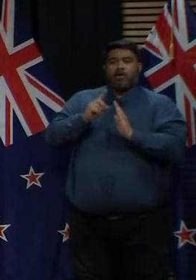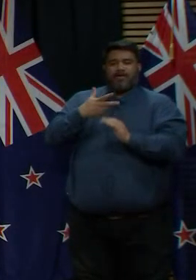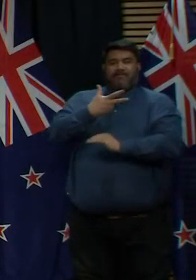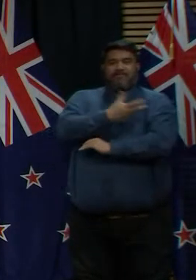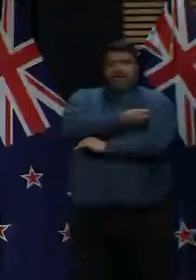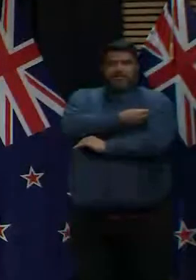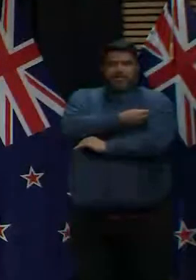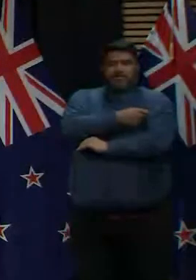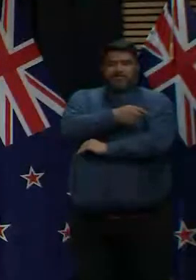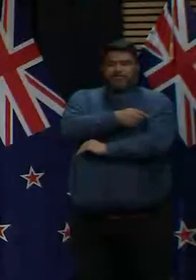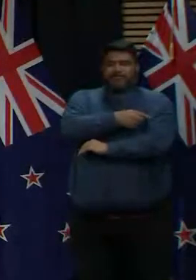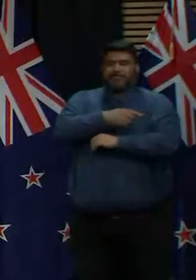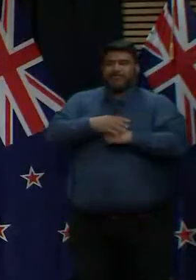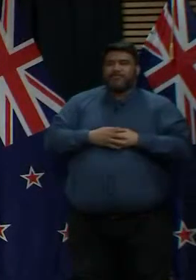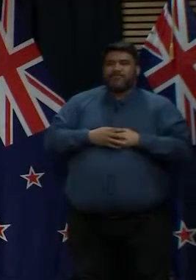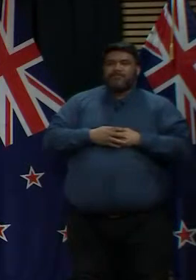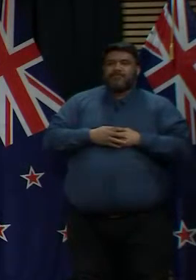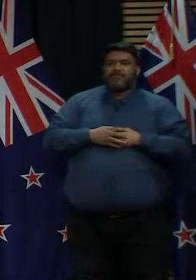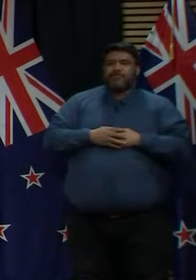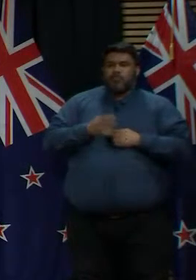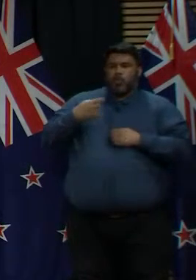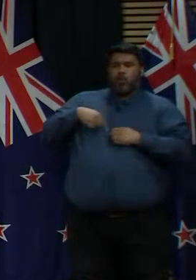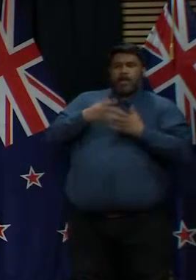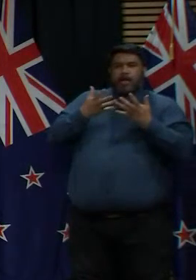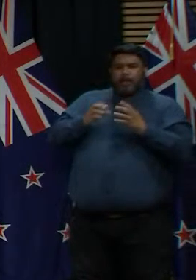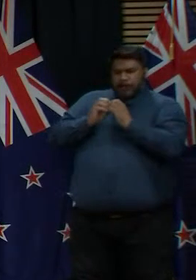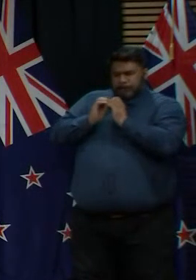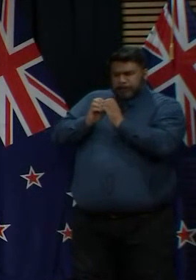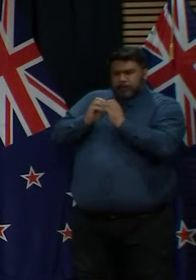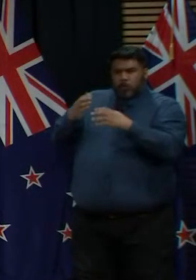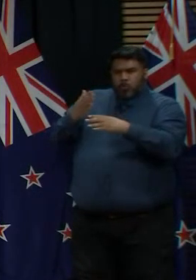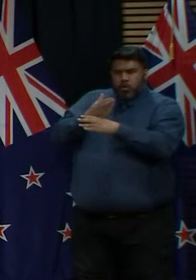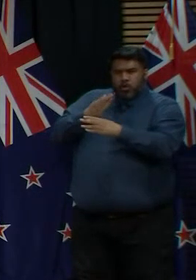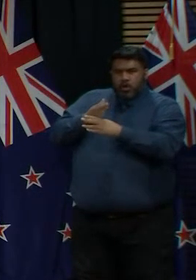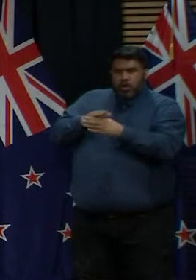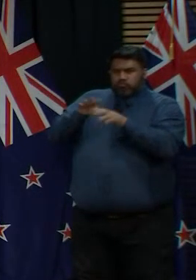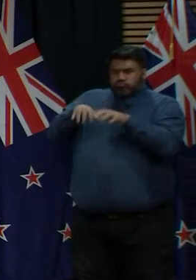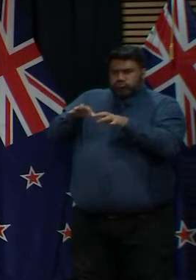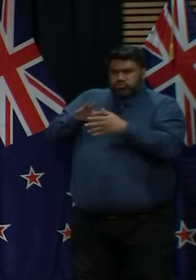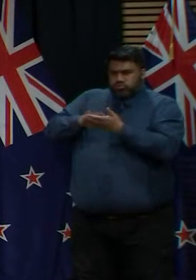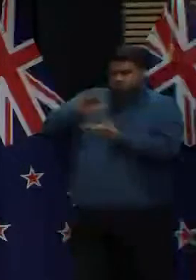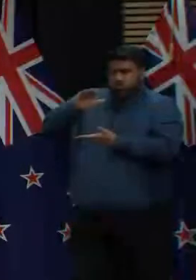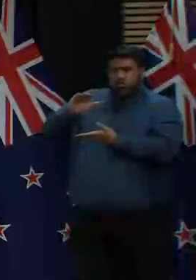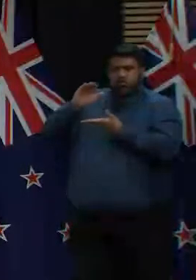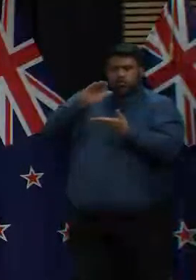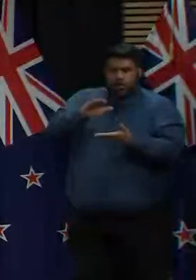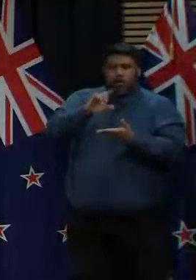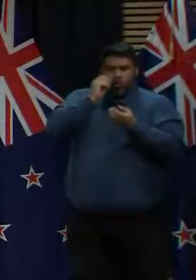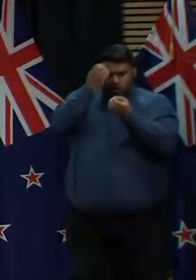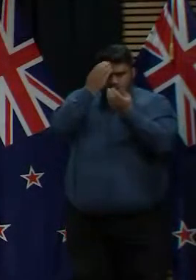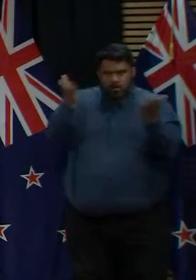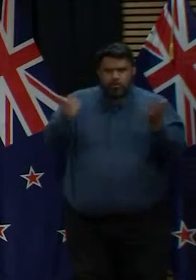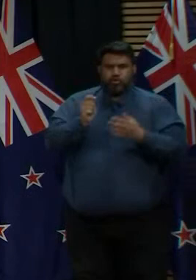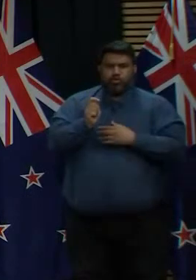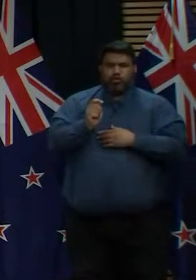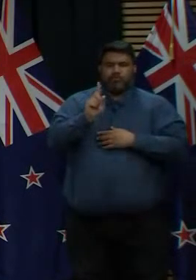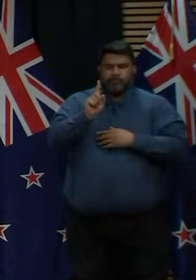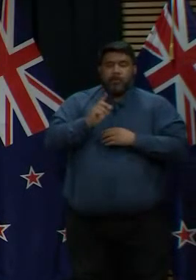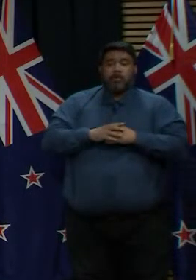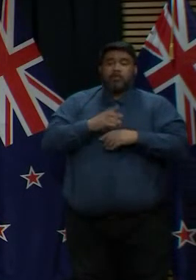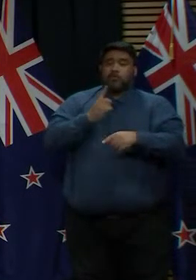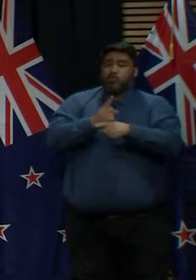look to share that work when it is complete in the coming weeks. That means before we have the vast majority of New Zealand